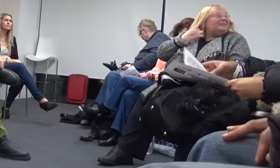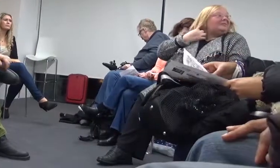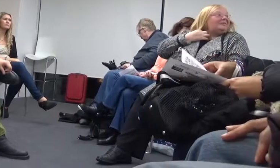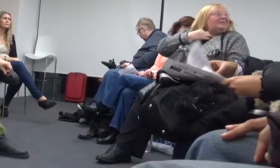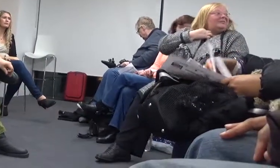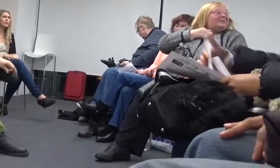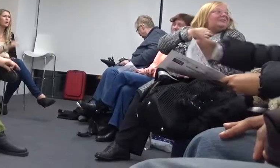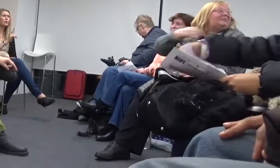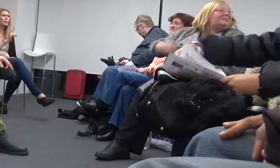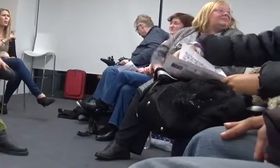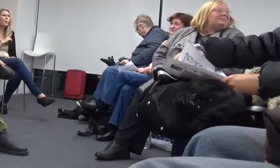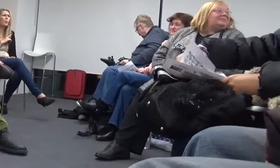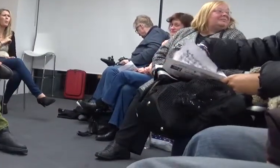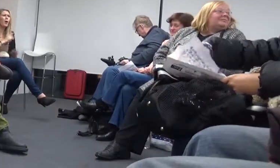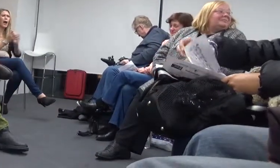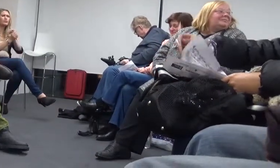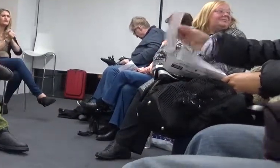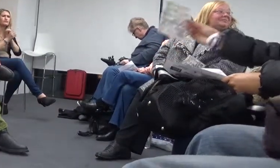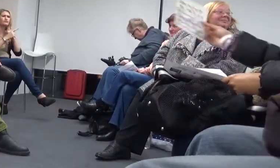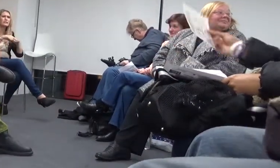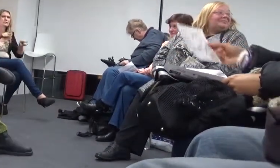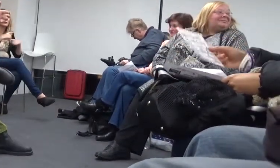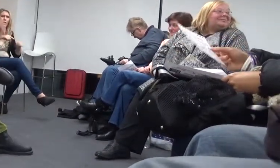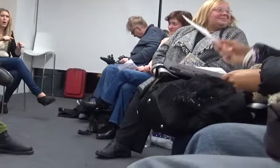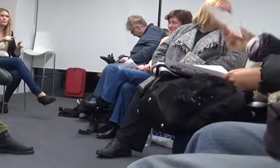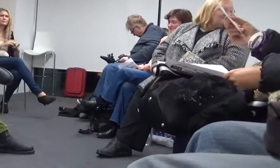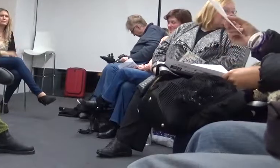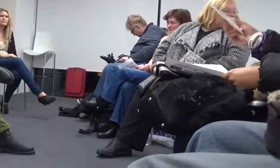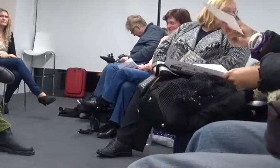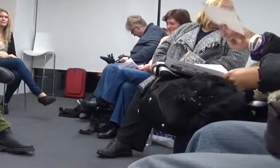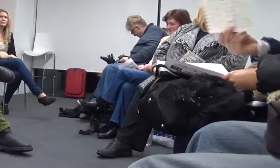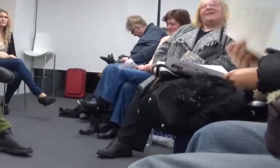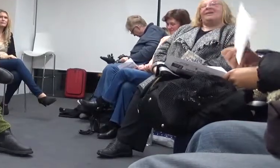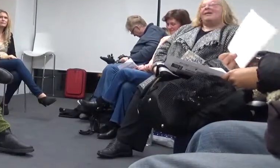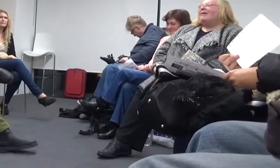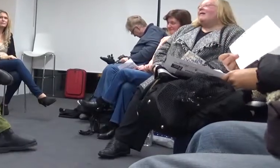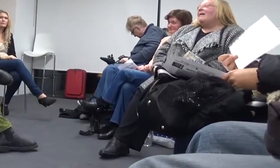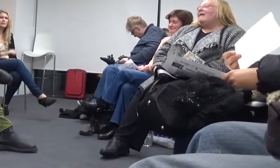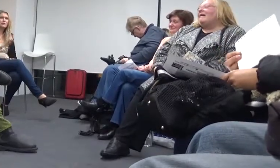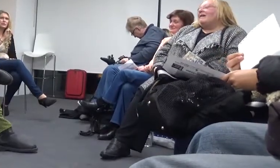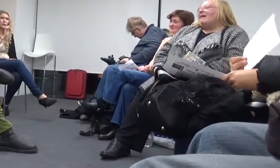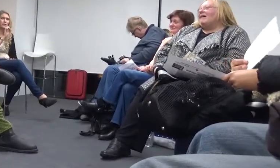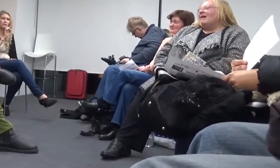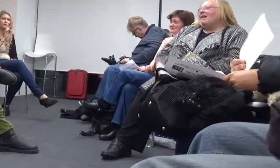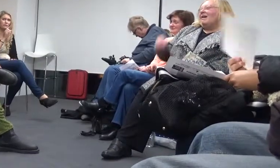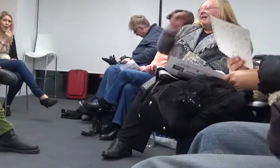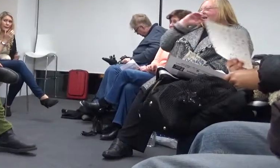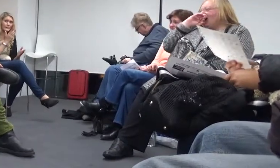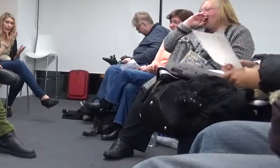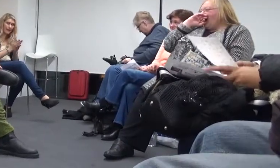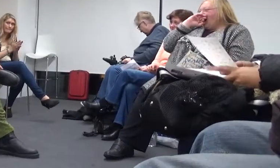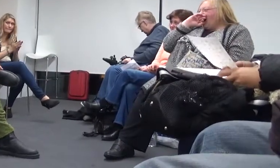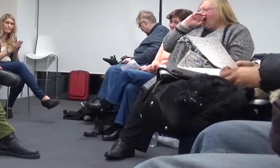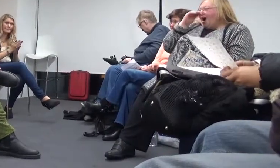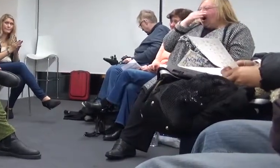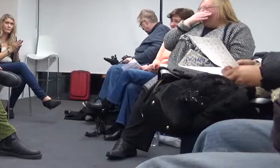prisong, or is there nothing behind it? Well, yeah. So first of all, literally what's behind it is